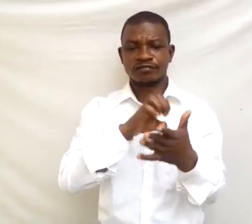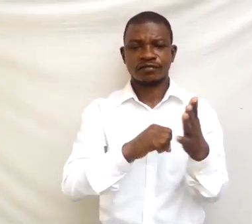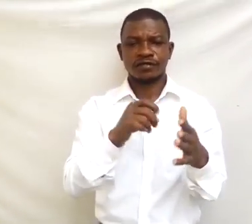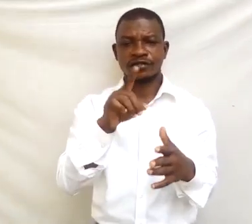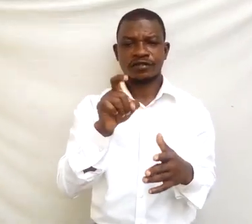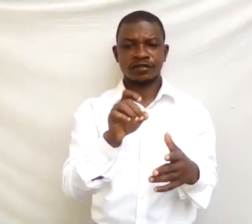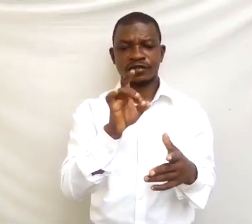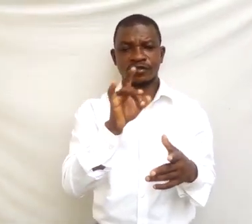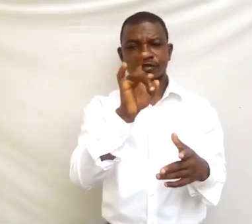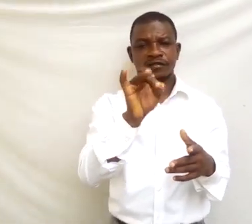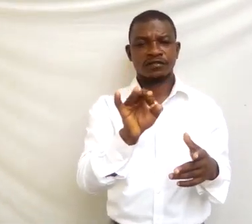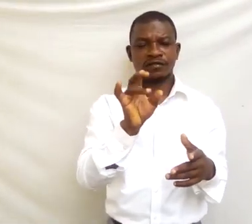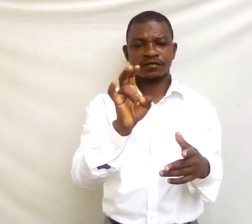plus 12 is equal to